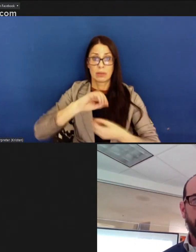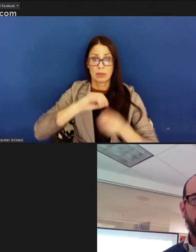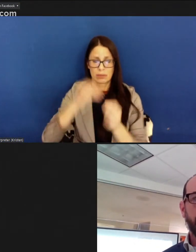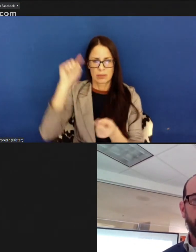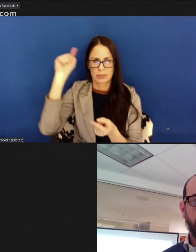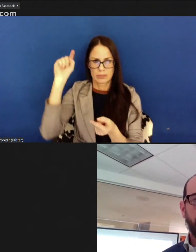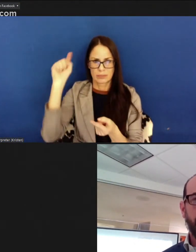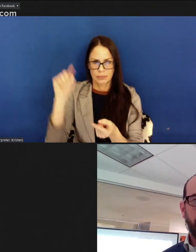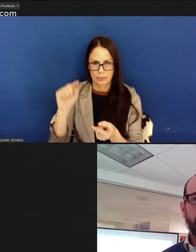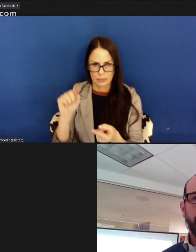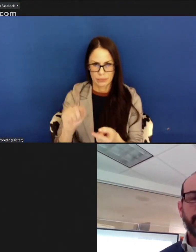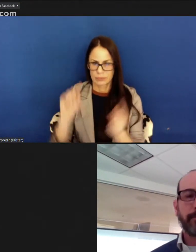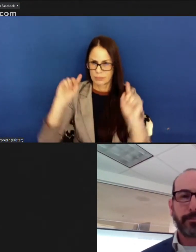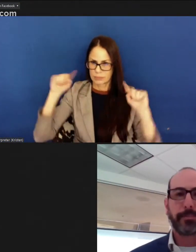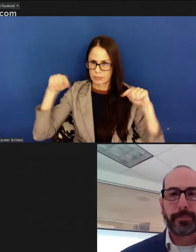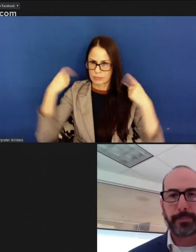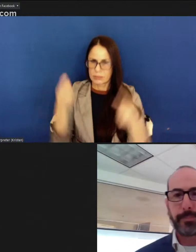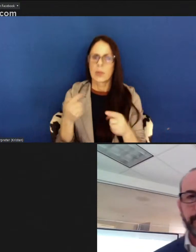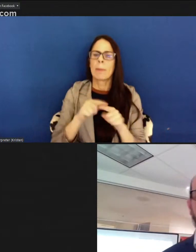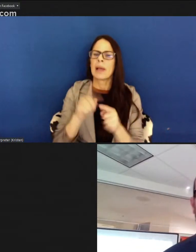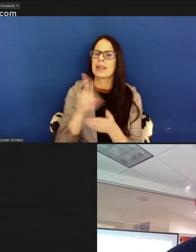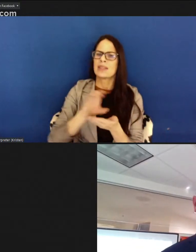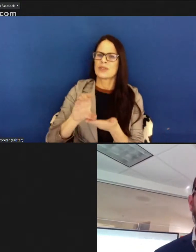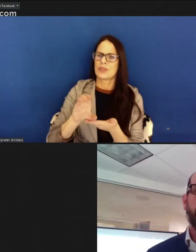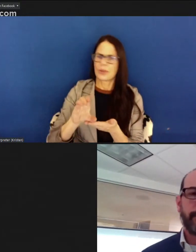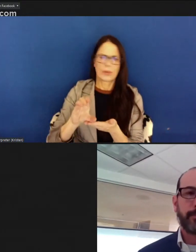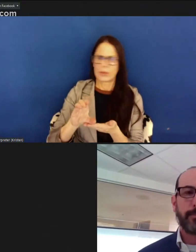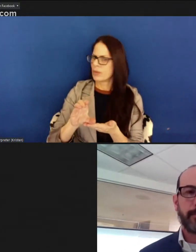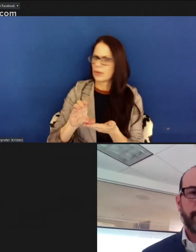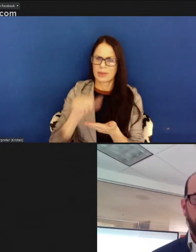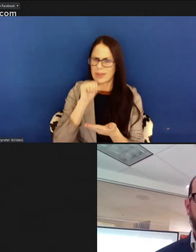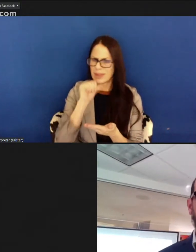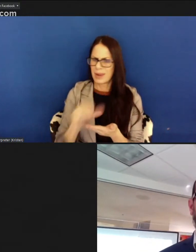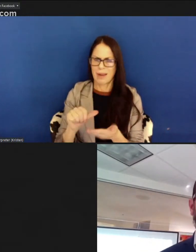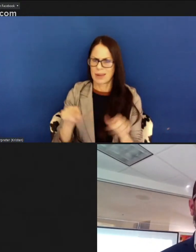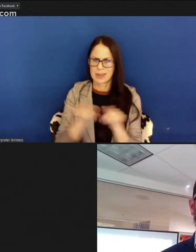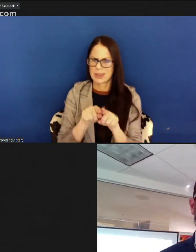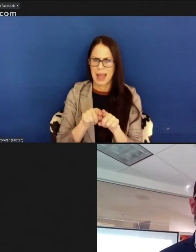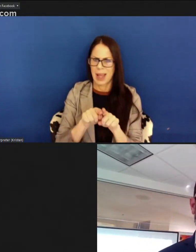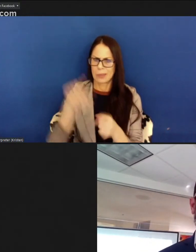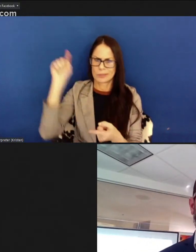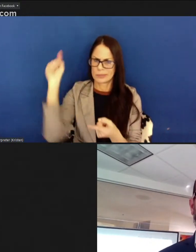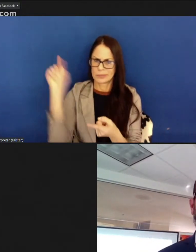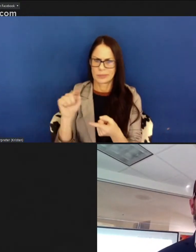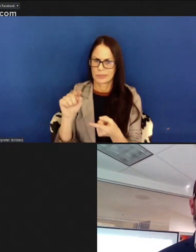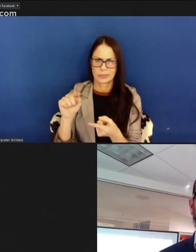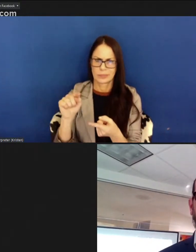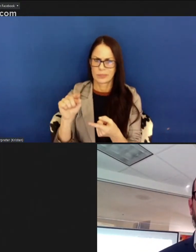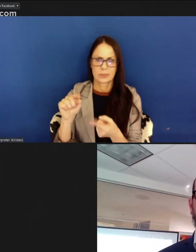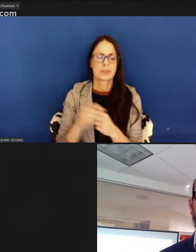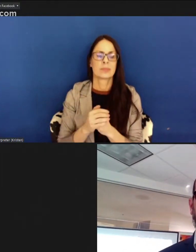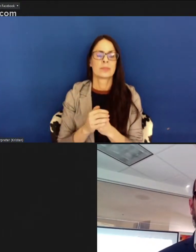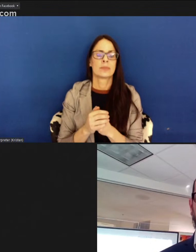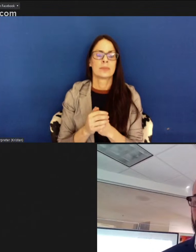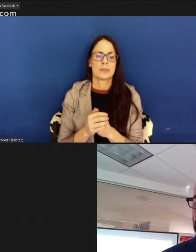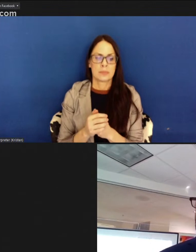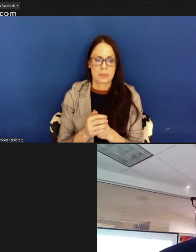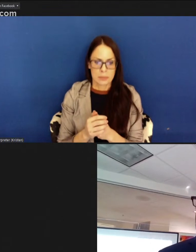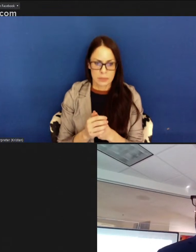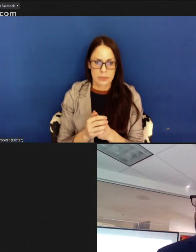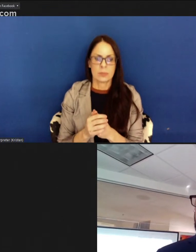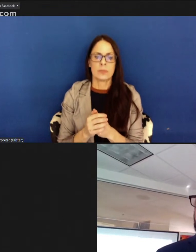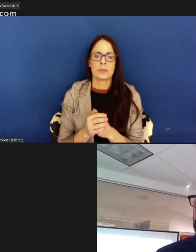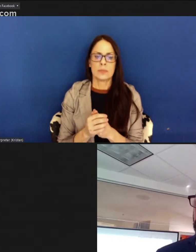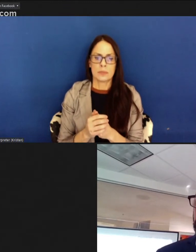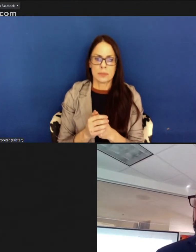last couple of weeks, but discharges haven't been as quick to sort of go down. In addition, we still